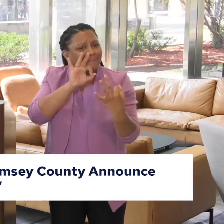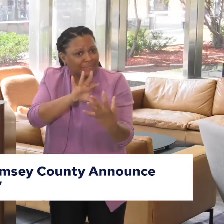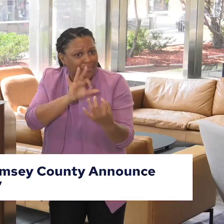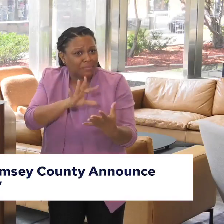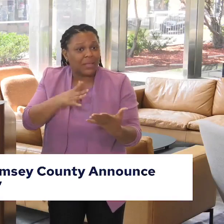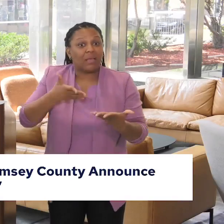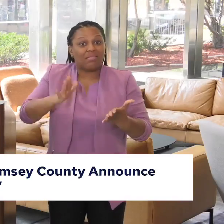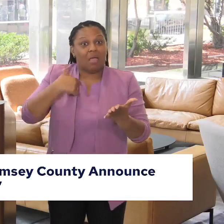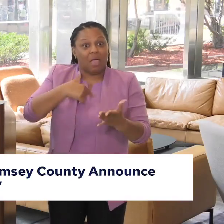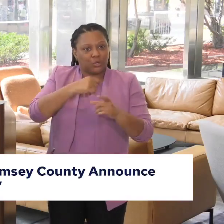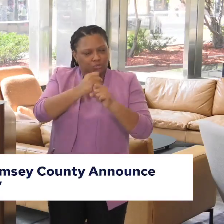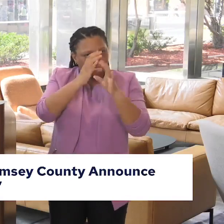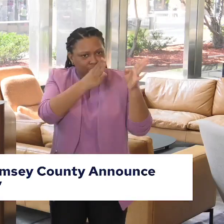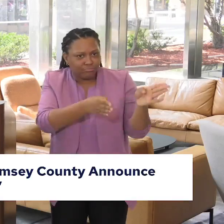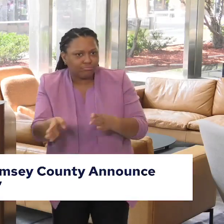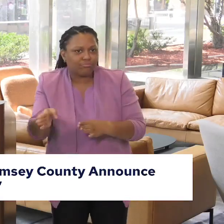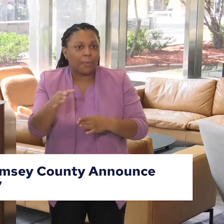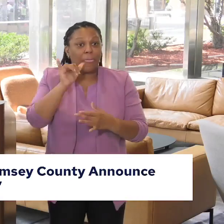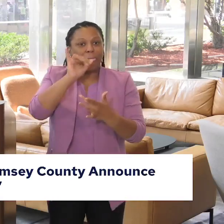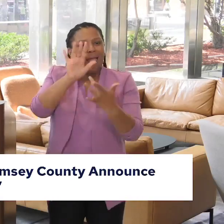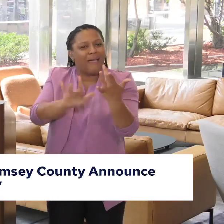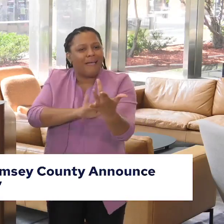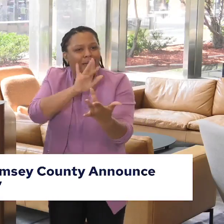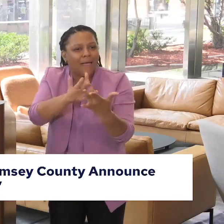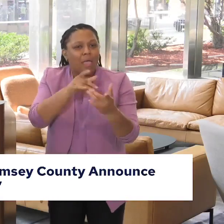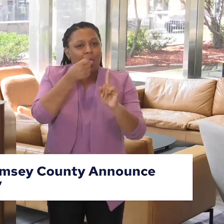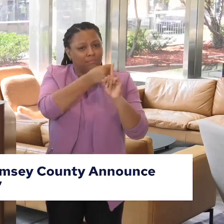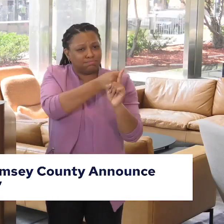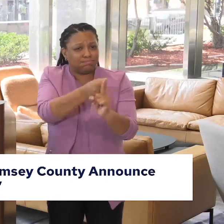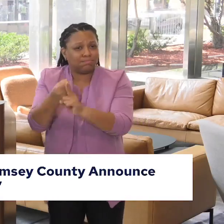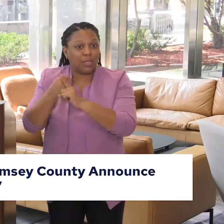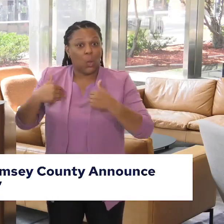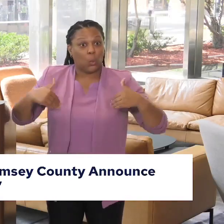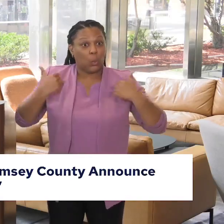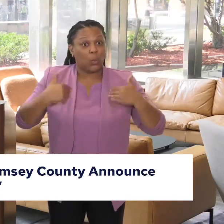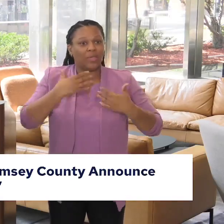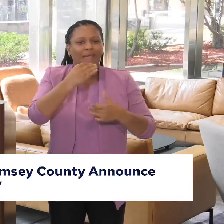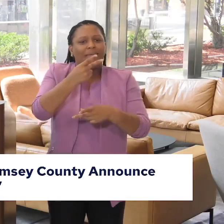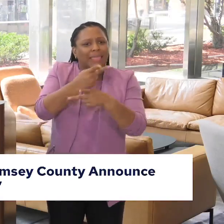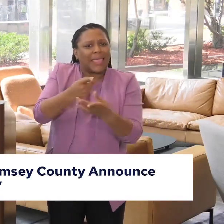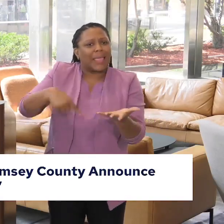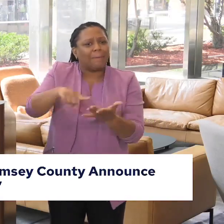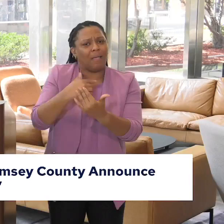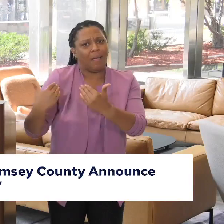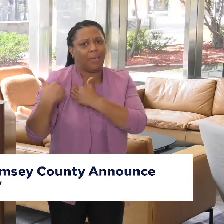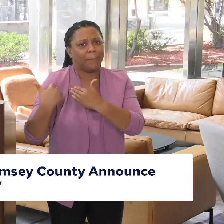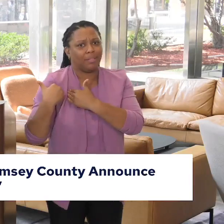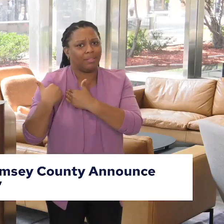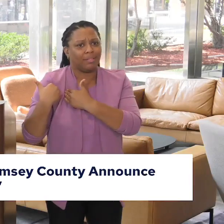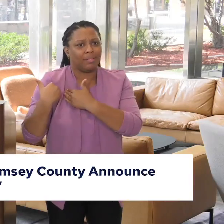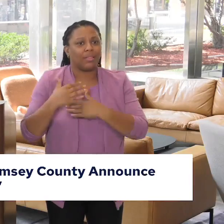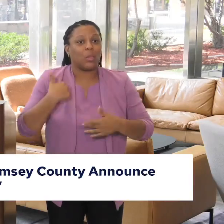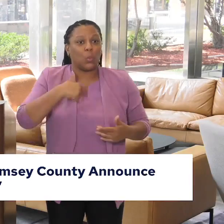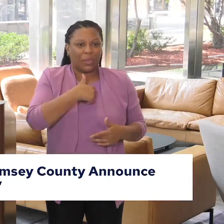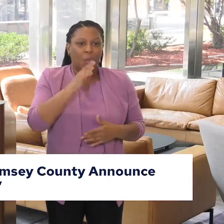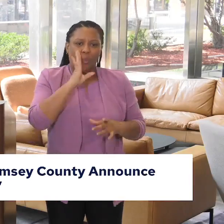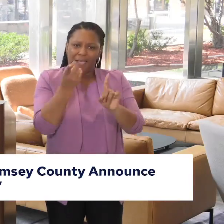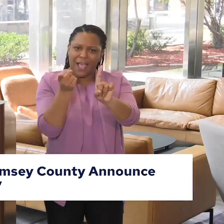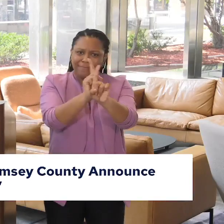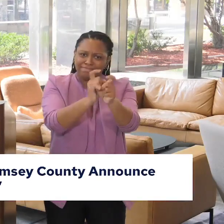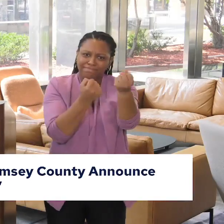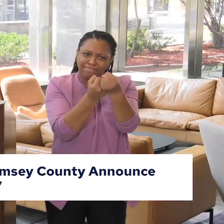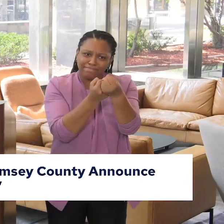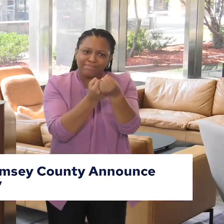programs that reach our youth, that hold our youth accountable, but walk the journey with them when life